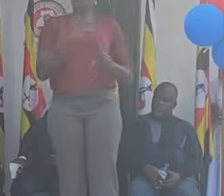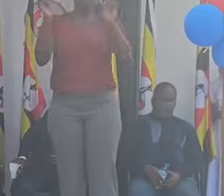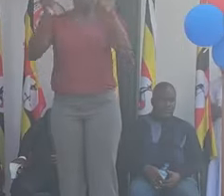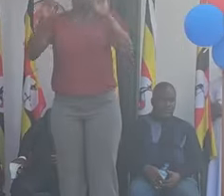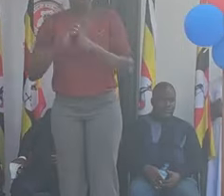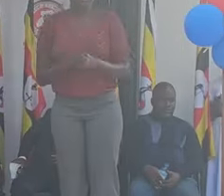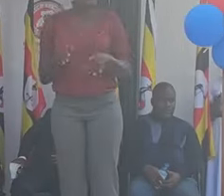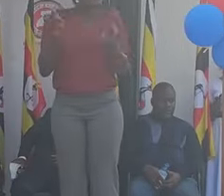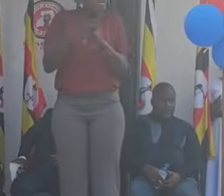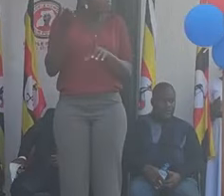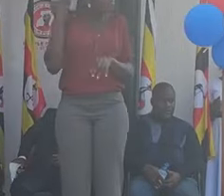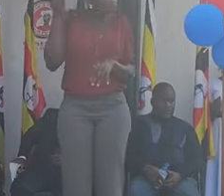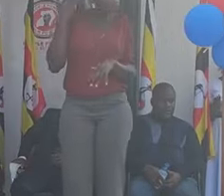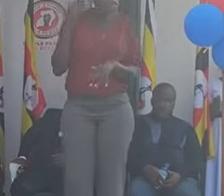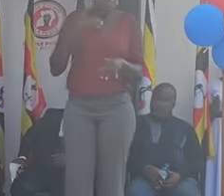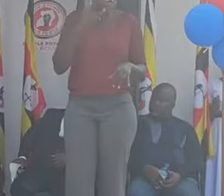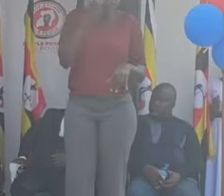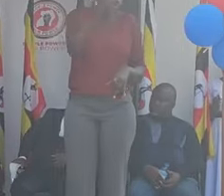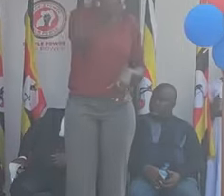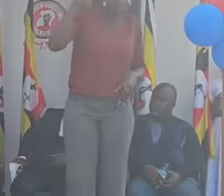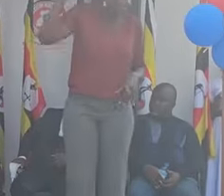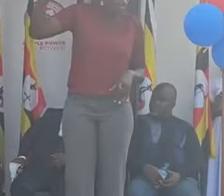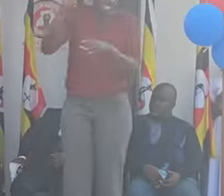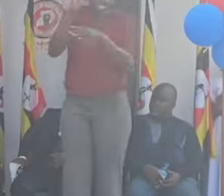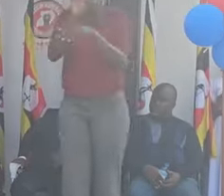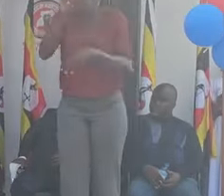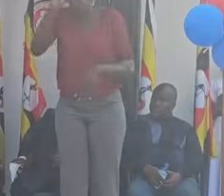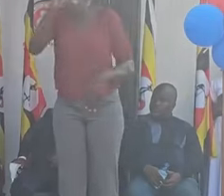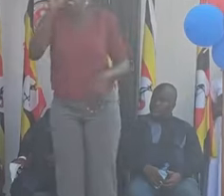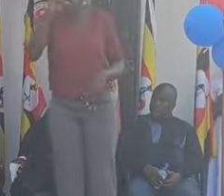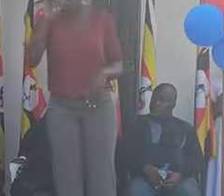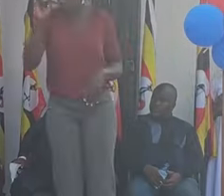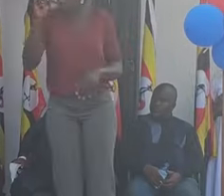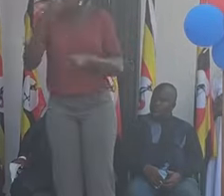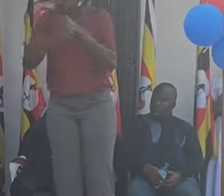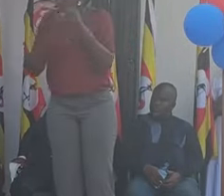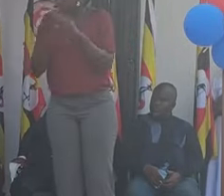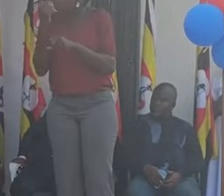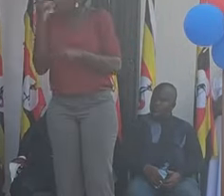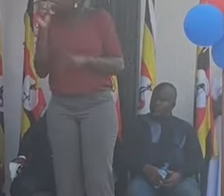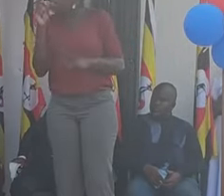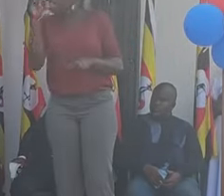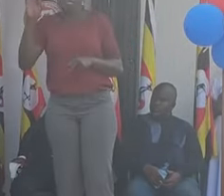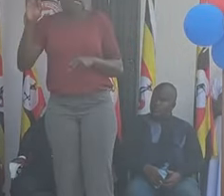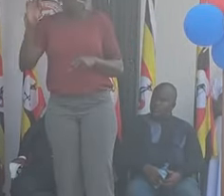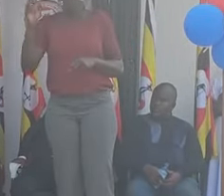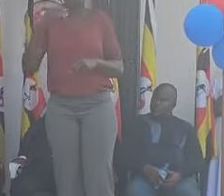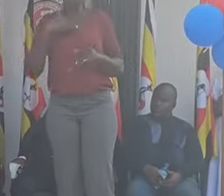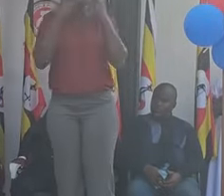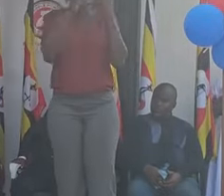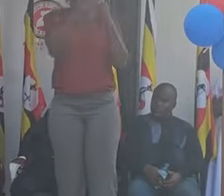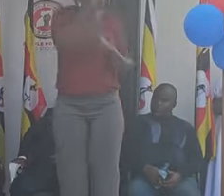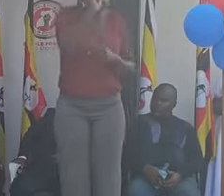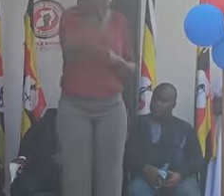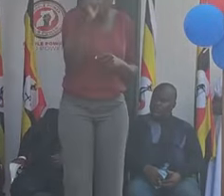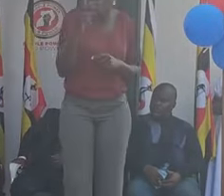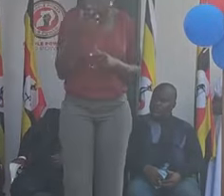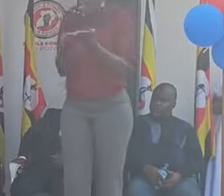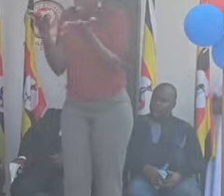Na chibagambo unakurumwe bujiri mu 2017, was it 2018? Na bagama chechirina